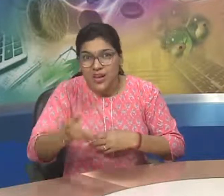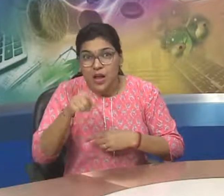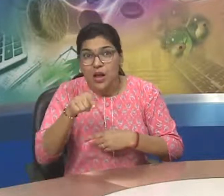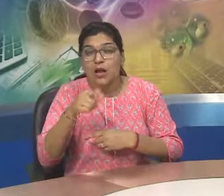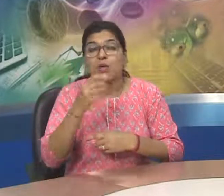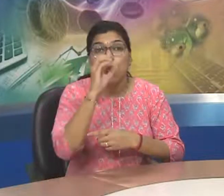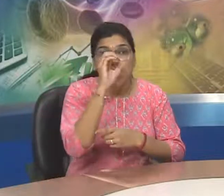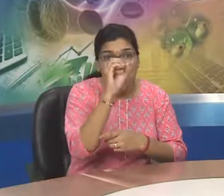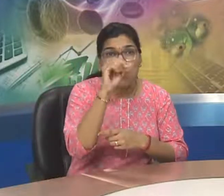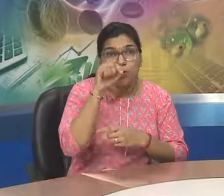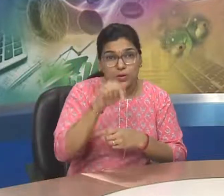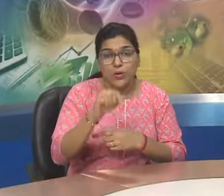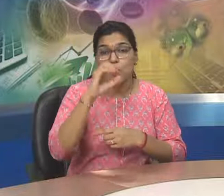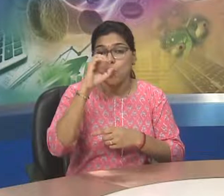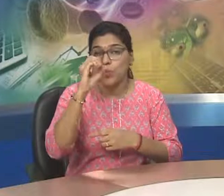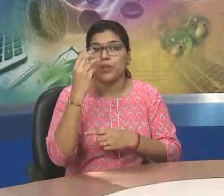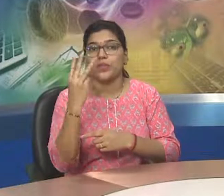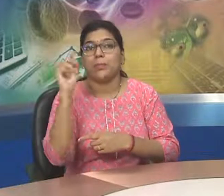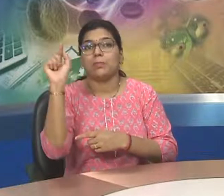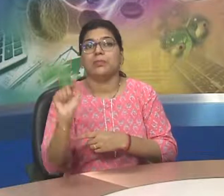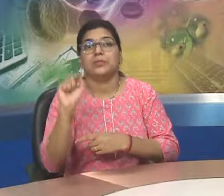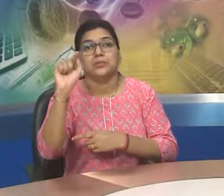0.03 carbon dioxide,